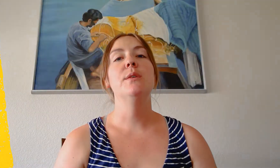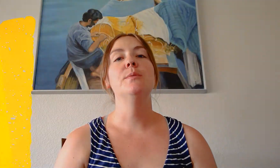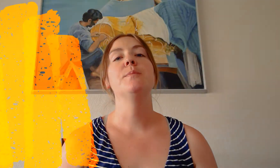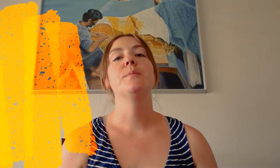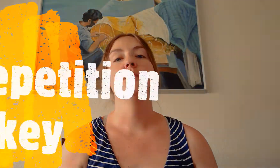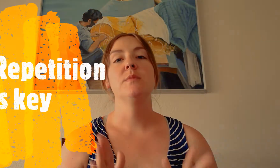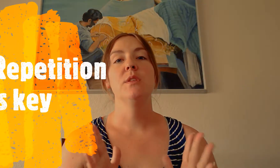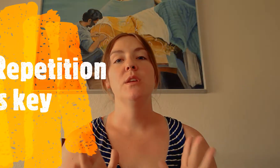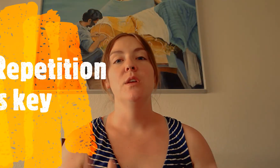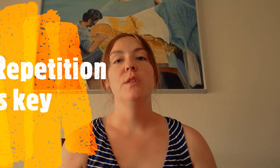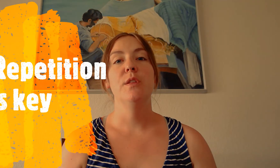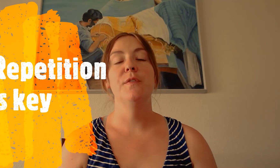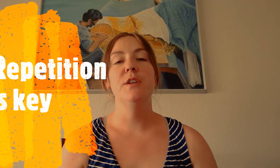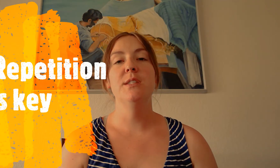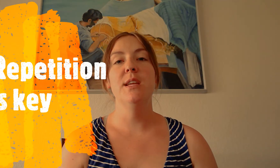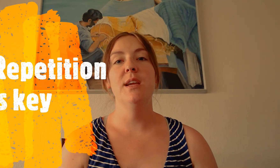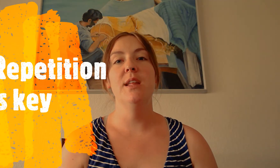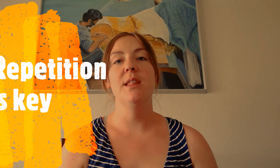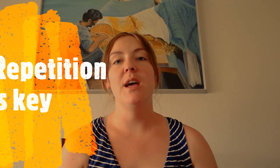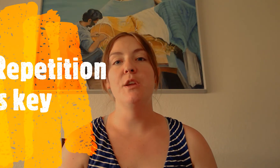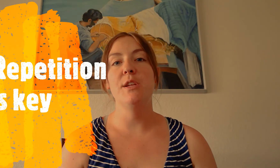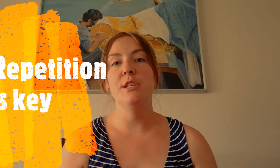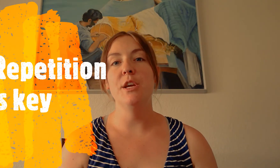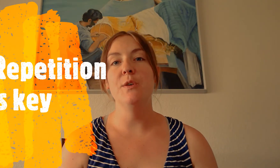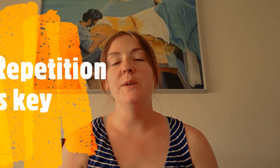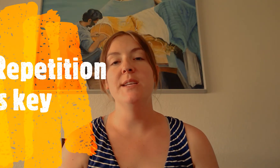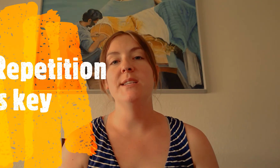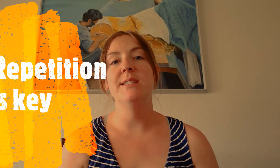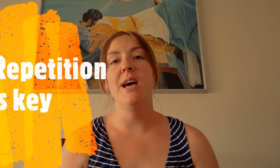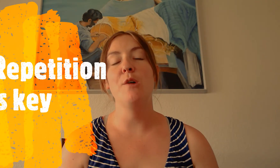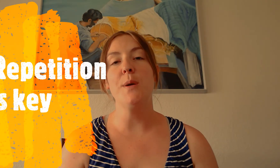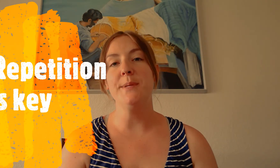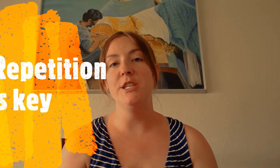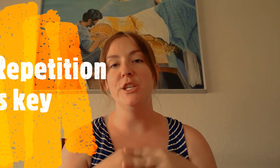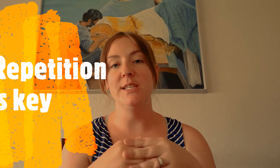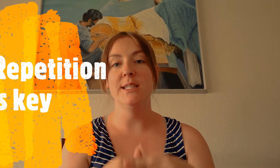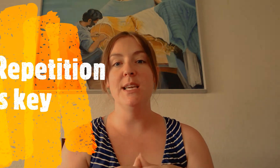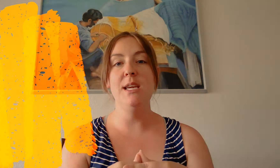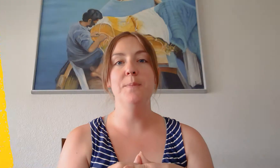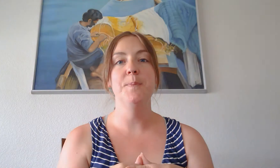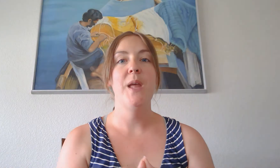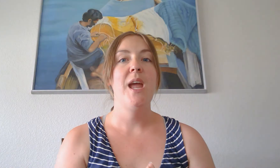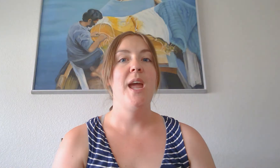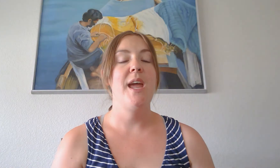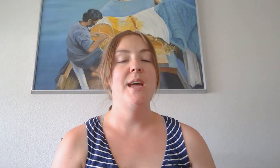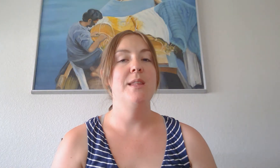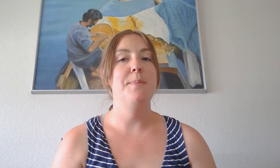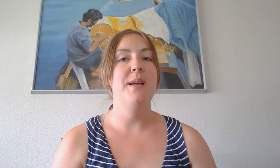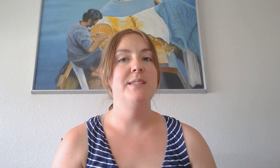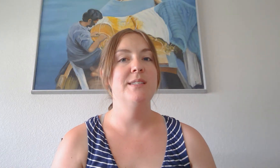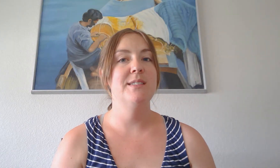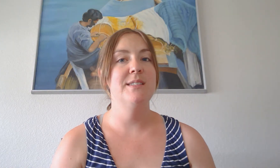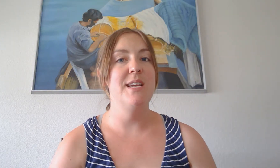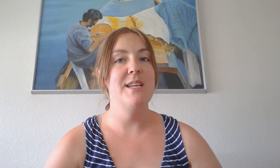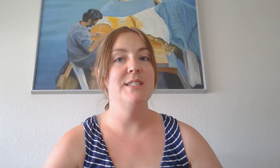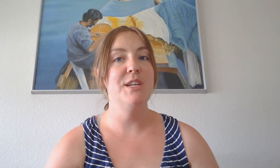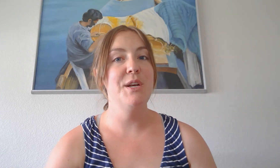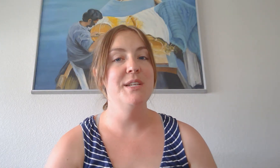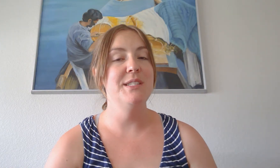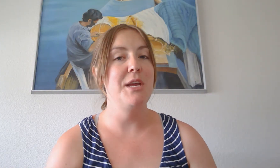So the first thing that you need to know is that repetition is key, and the best day to start is day